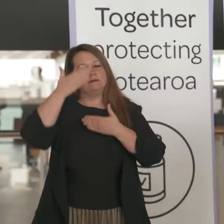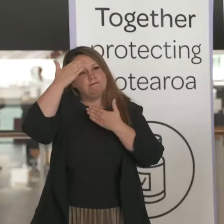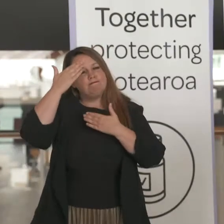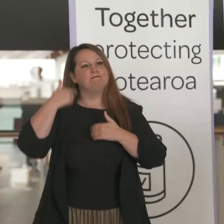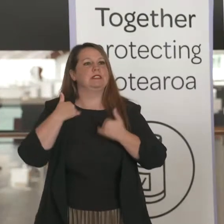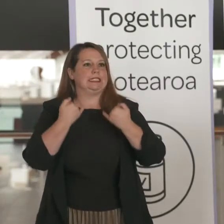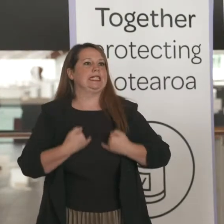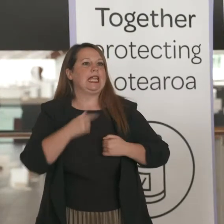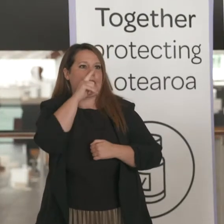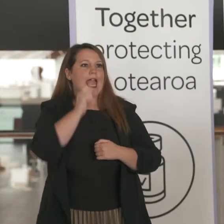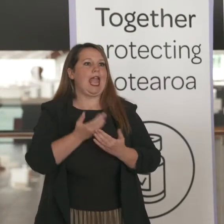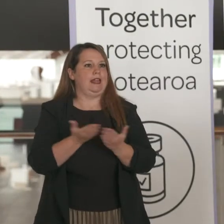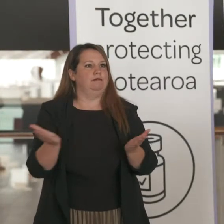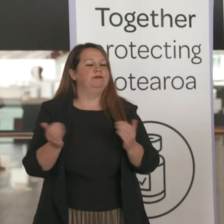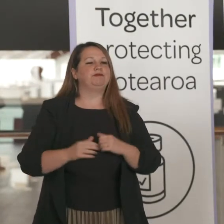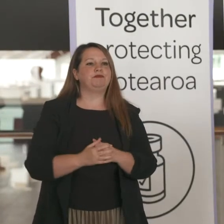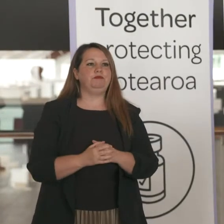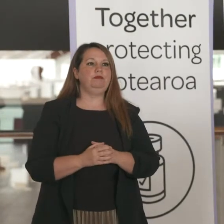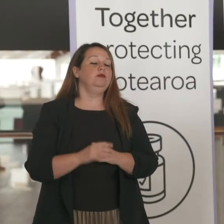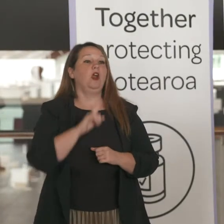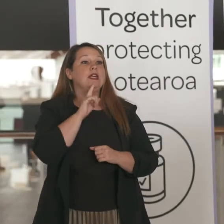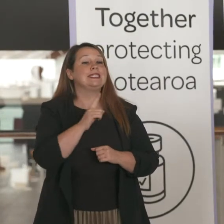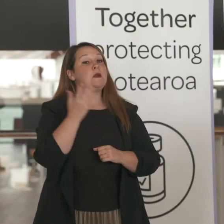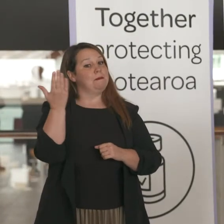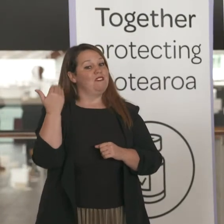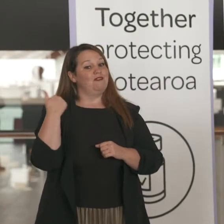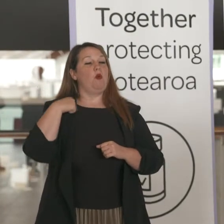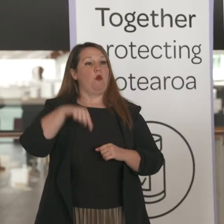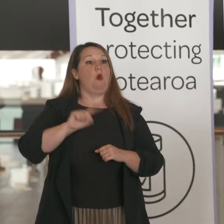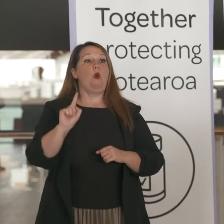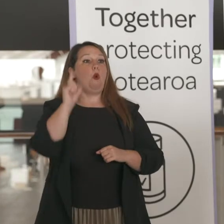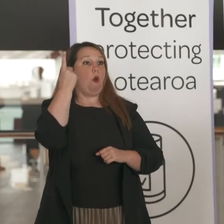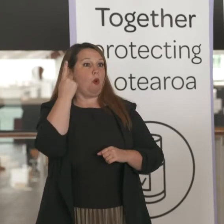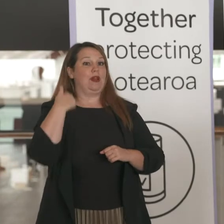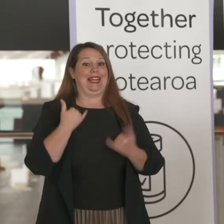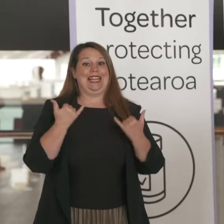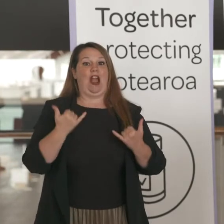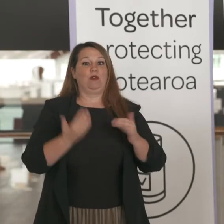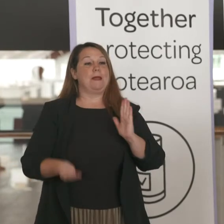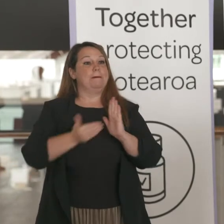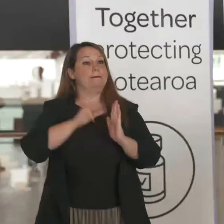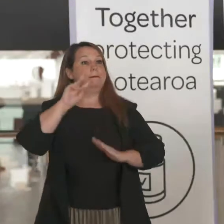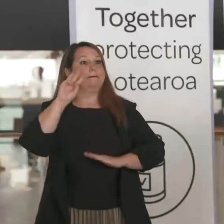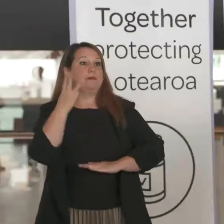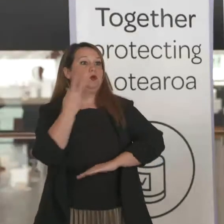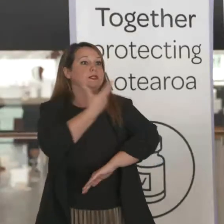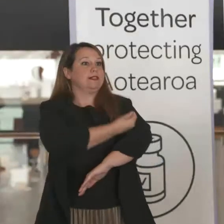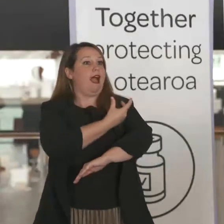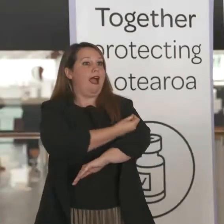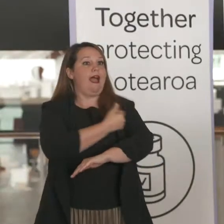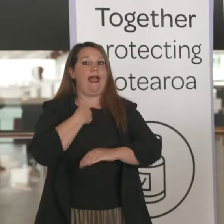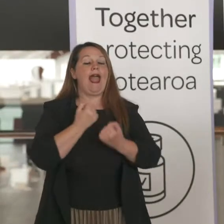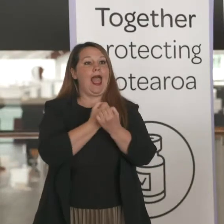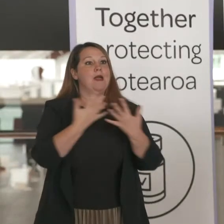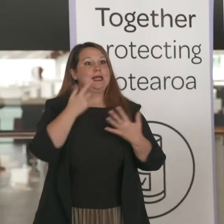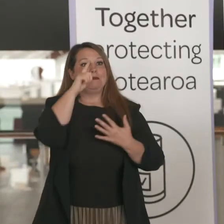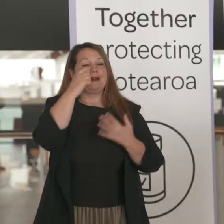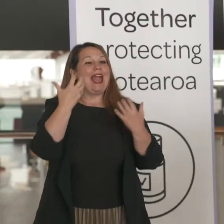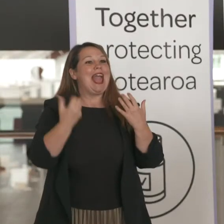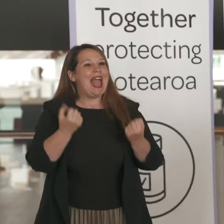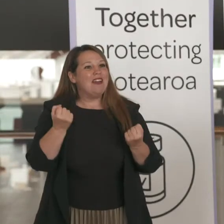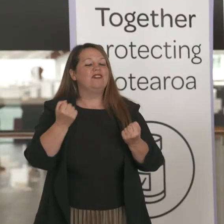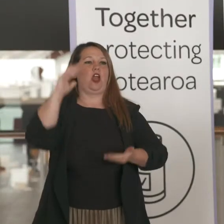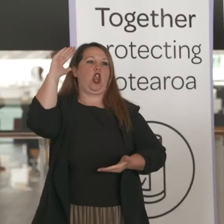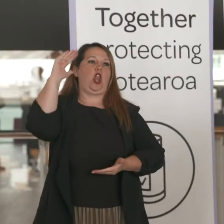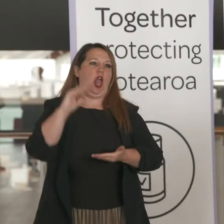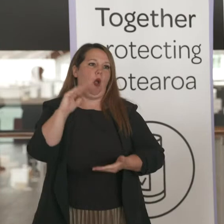I've said this before, the current rate of boosters in Auckland is lower than what I would like. But it's important to understand